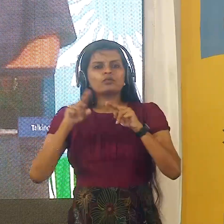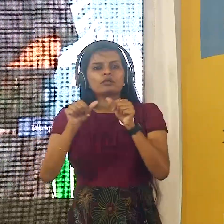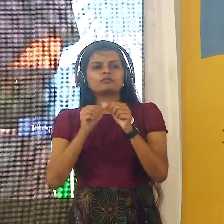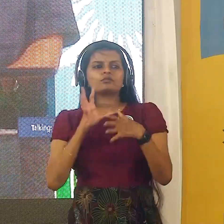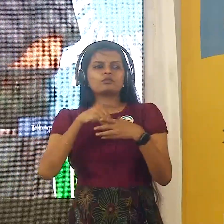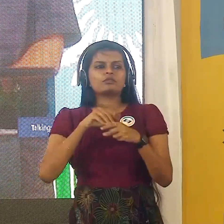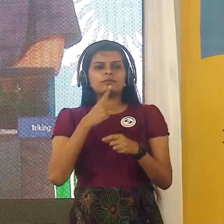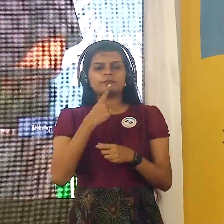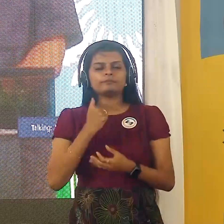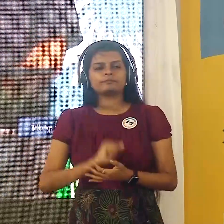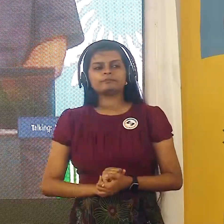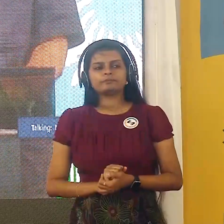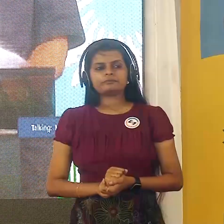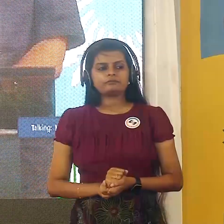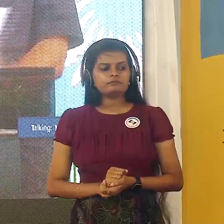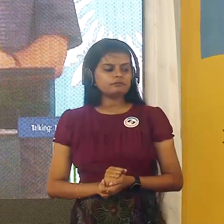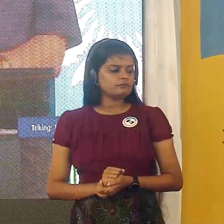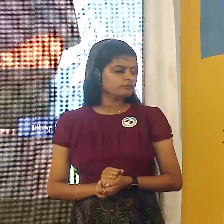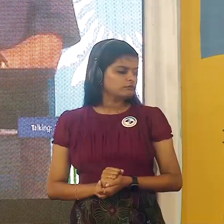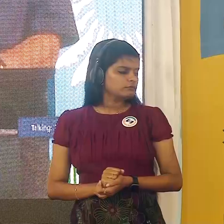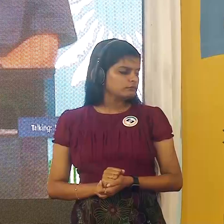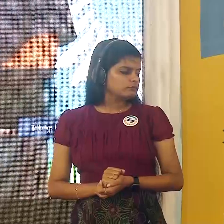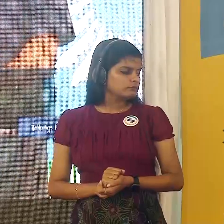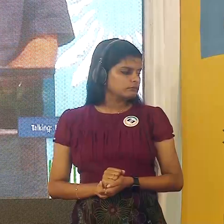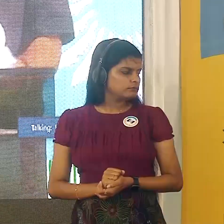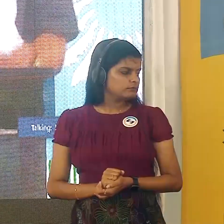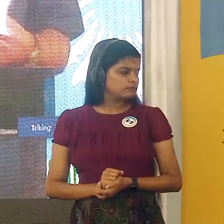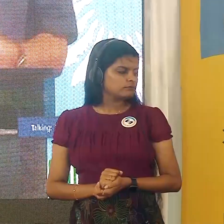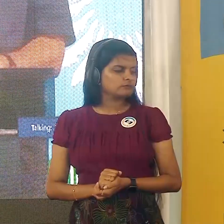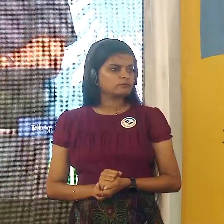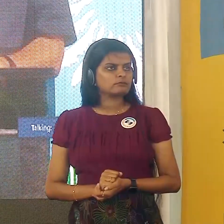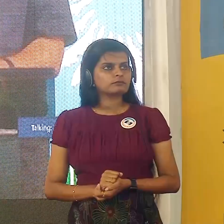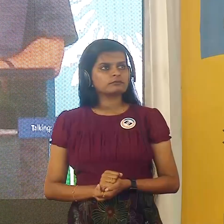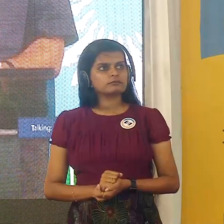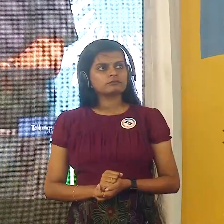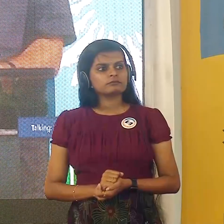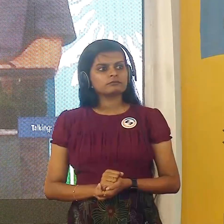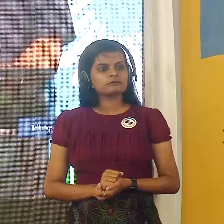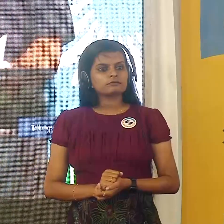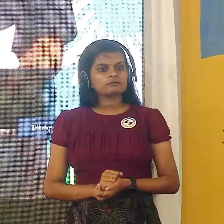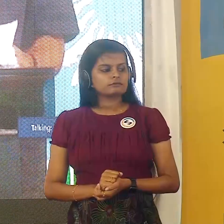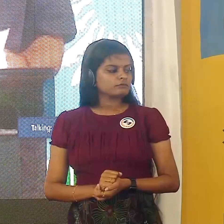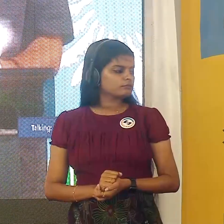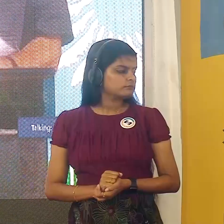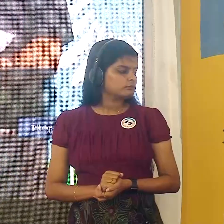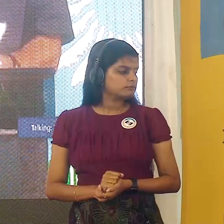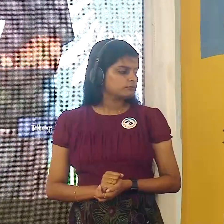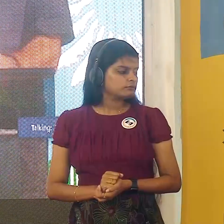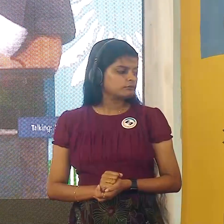answer on this matter. I have one more question